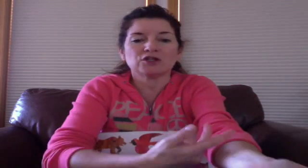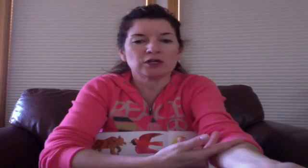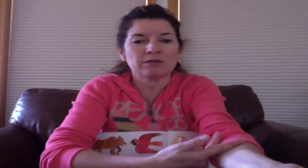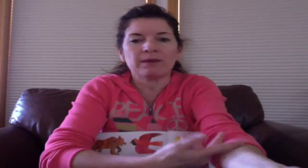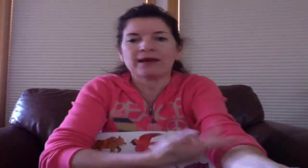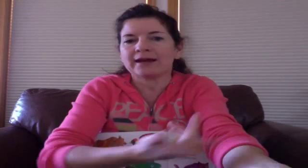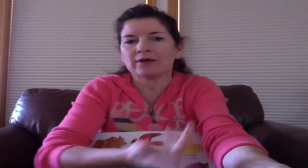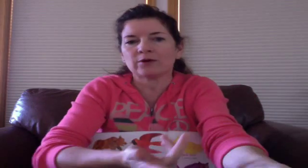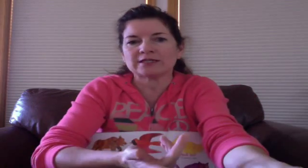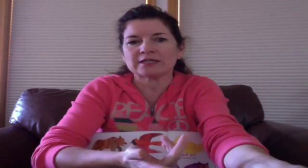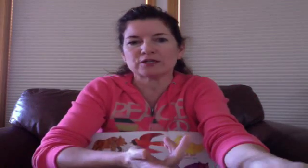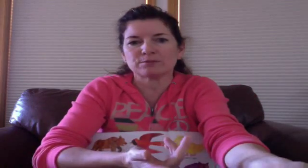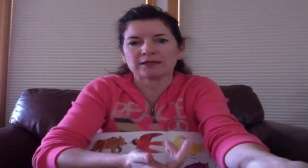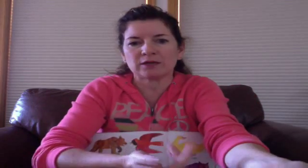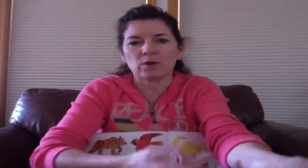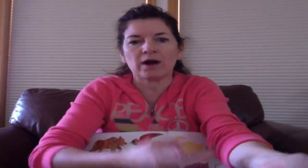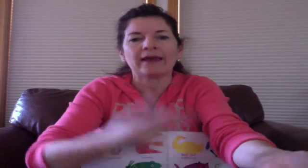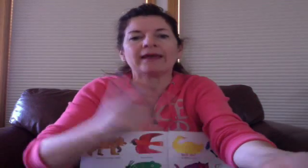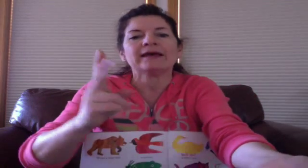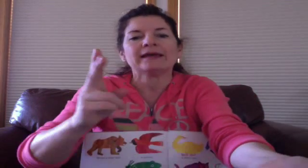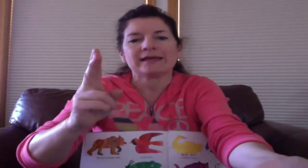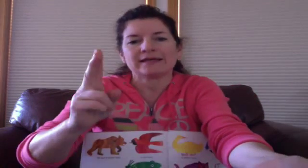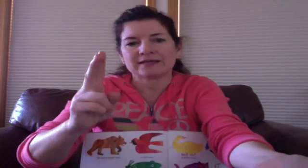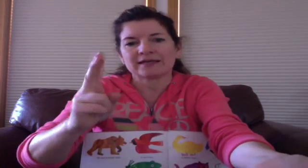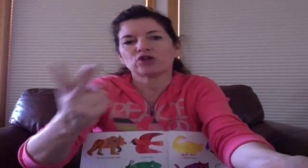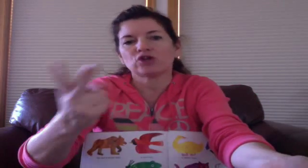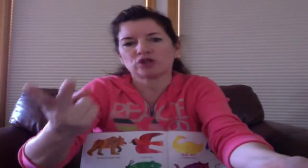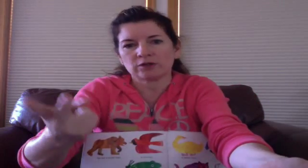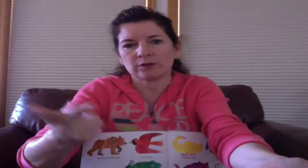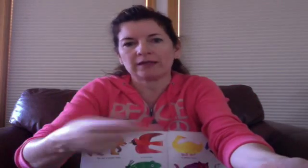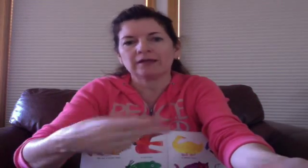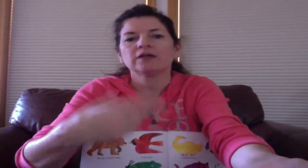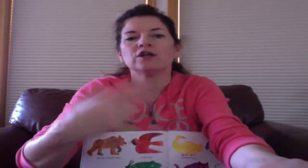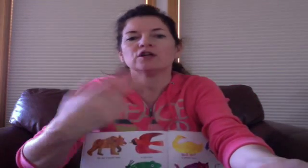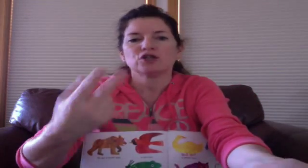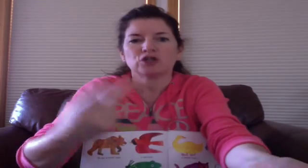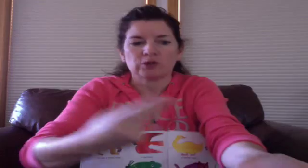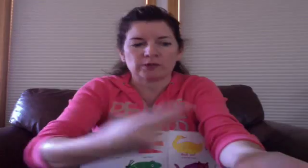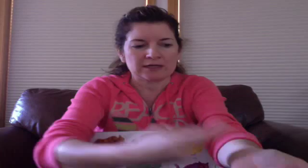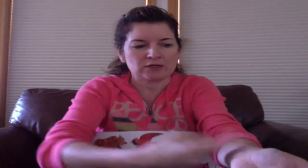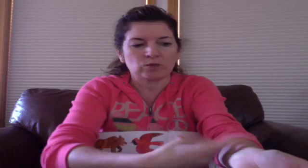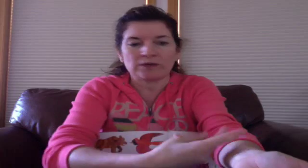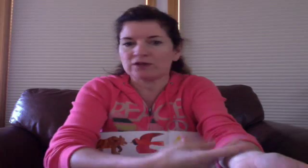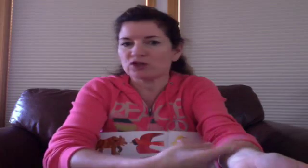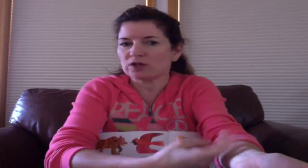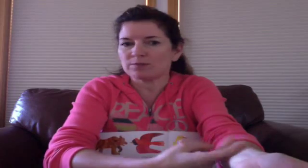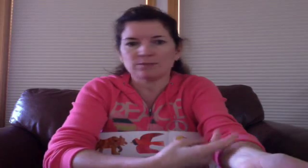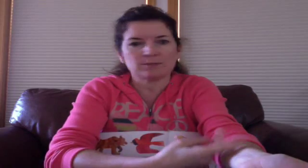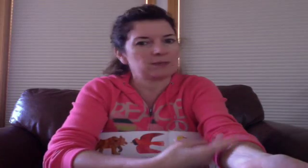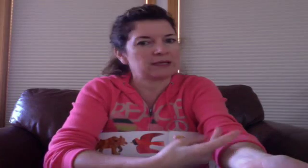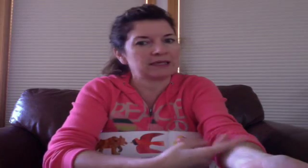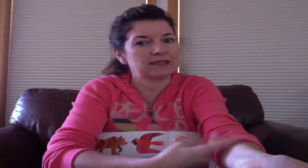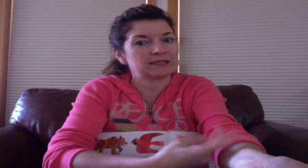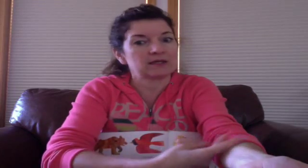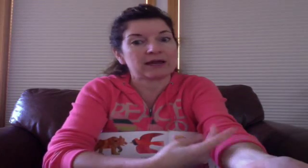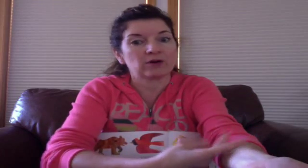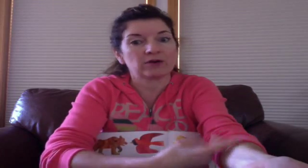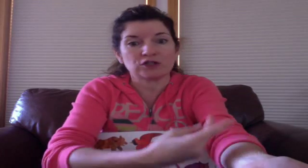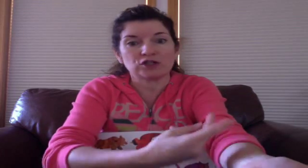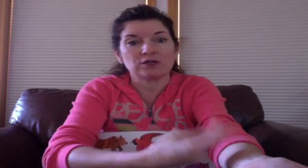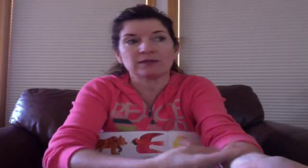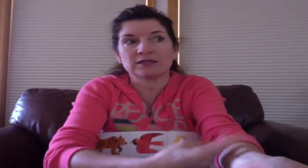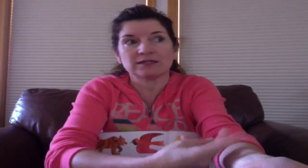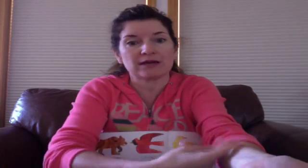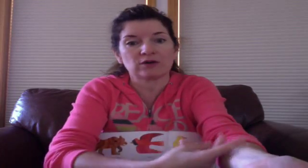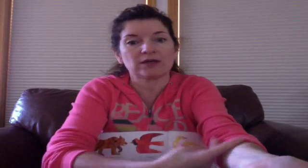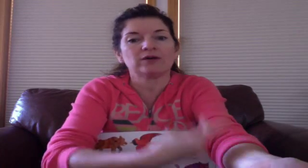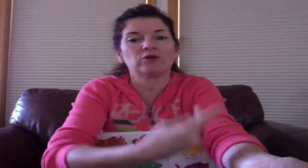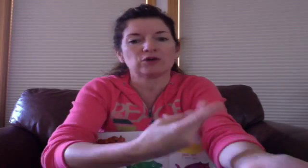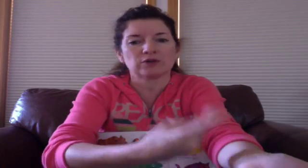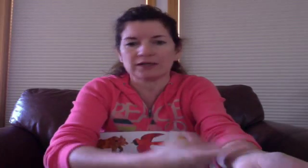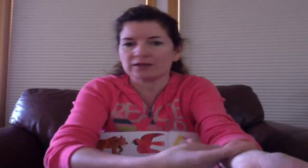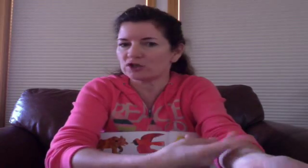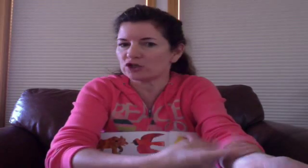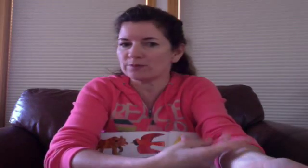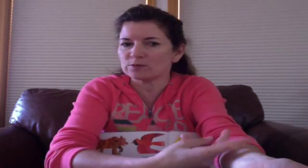sheep, and I always explain why. It's like you're shearing. Shearing is when the sheep gets a haircut, or you cut the sheep's wool